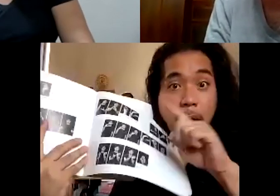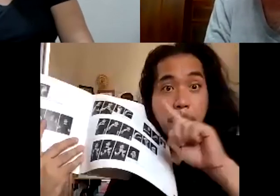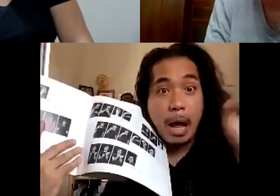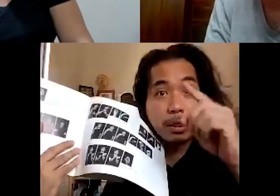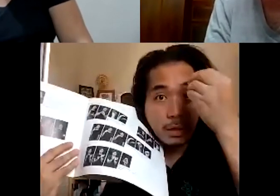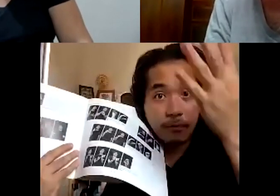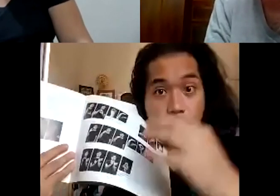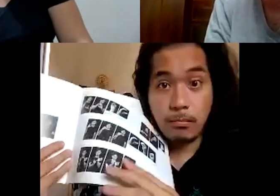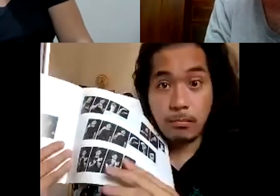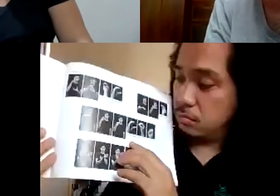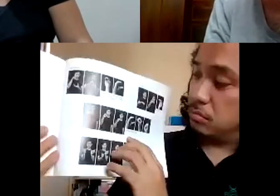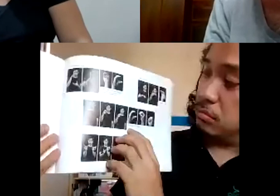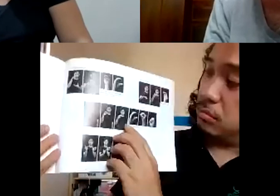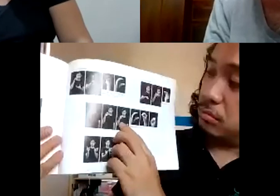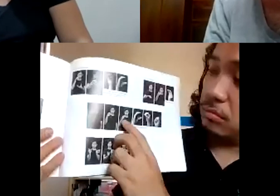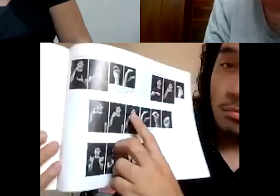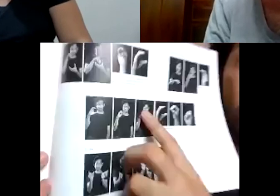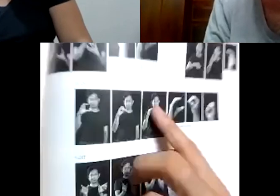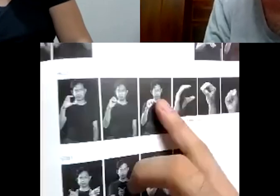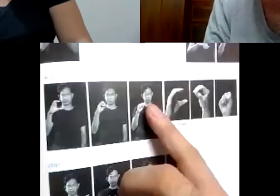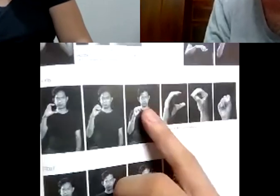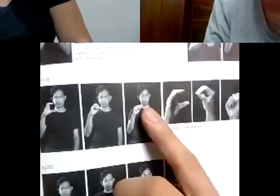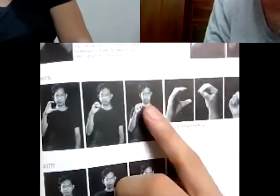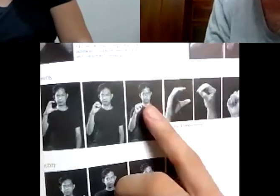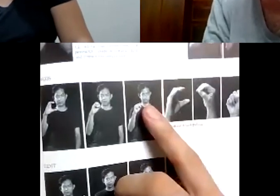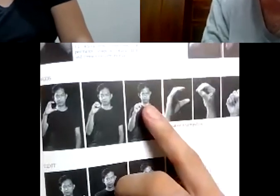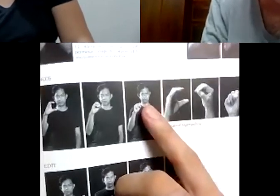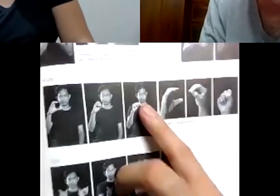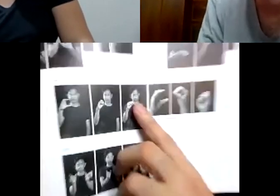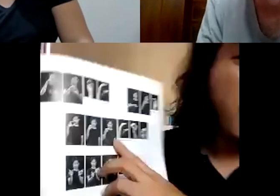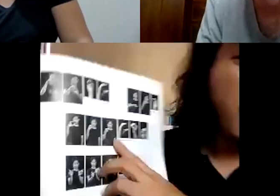So it follows by word. But to inform you,